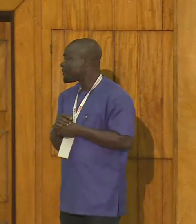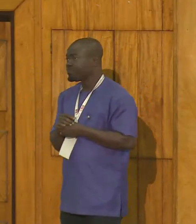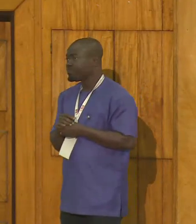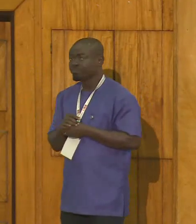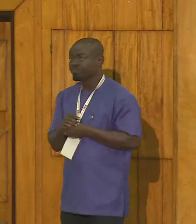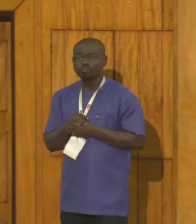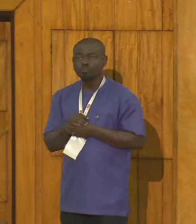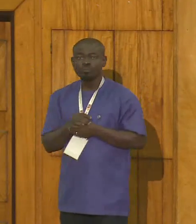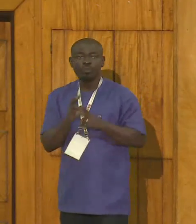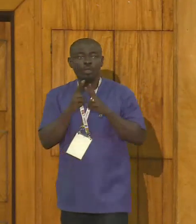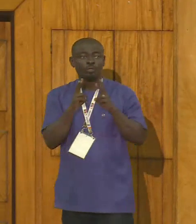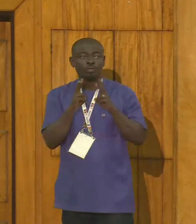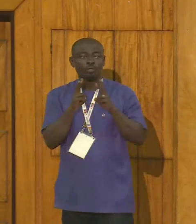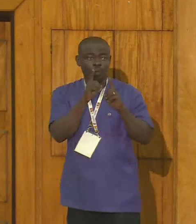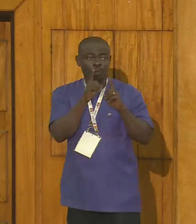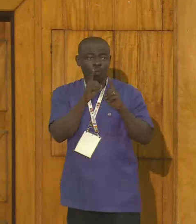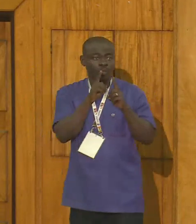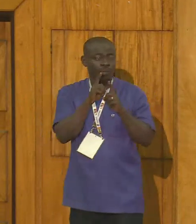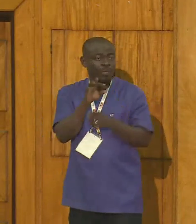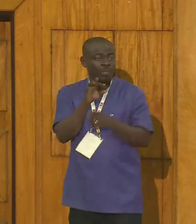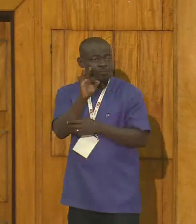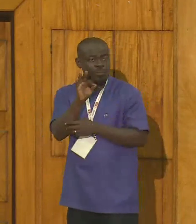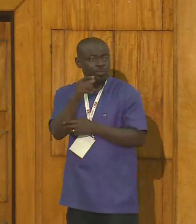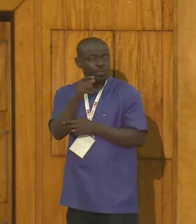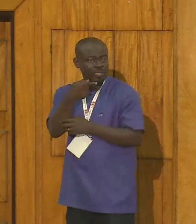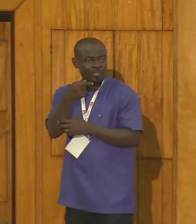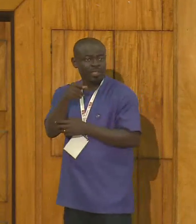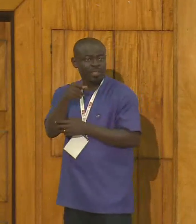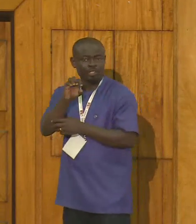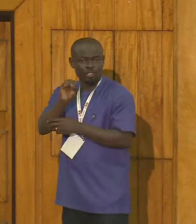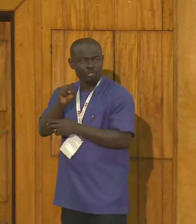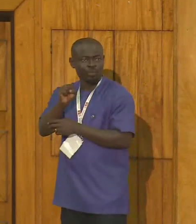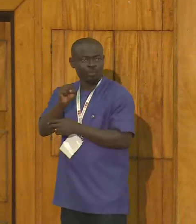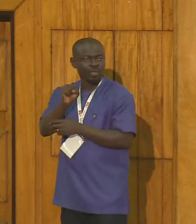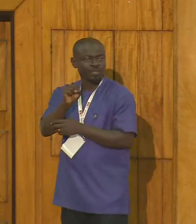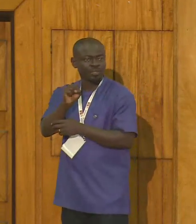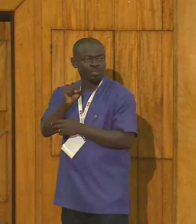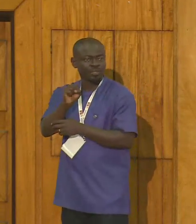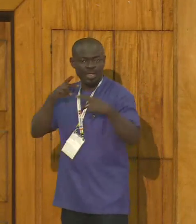So I'll be speaking on female genital schistosomiasis in relation to